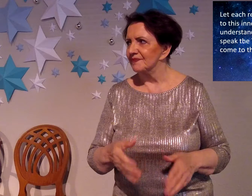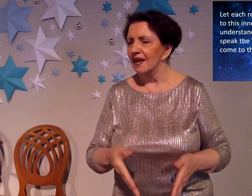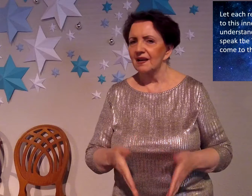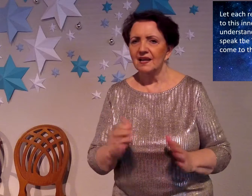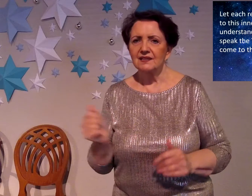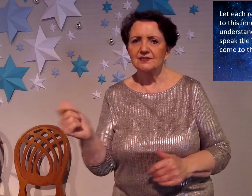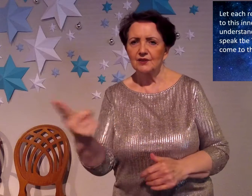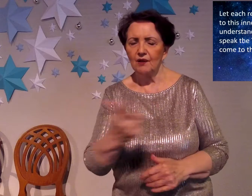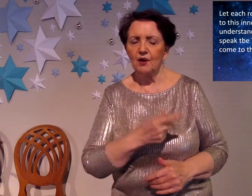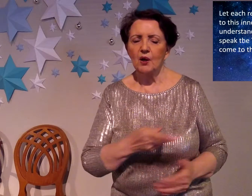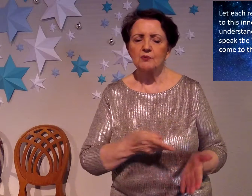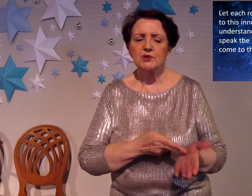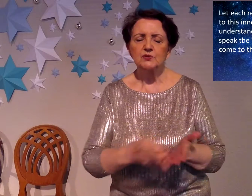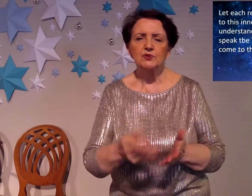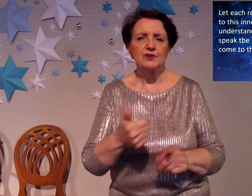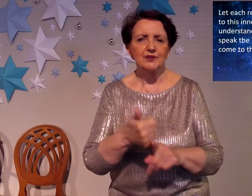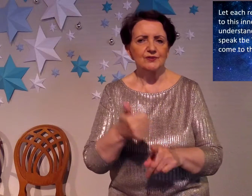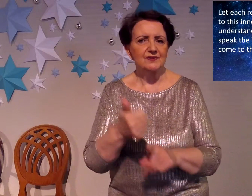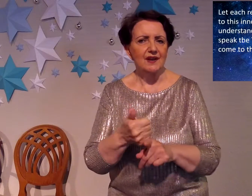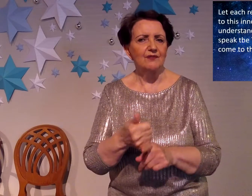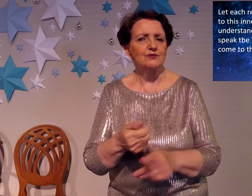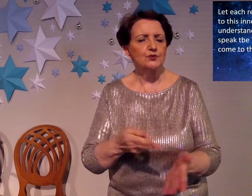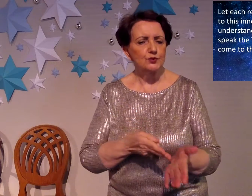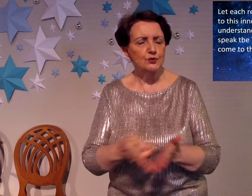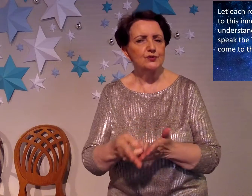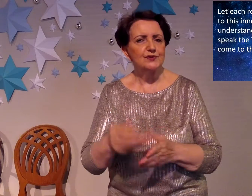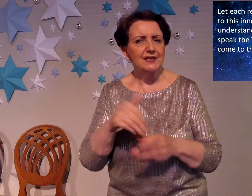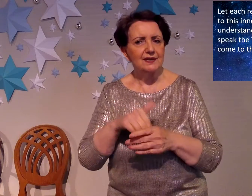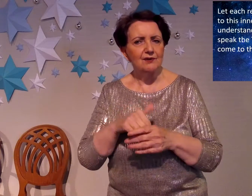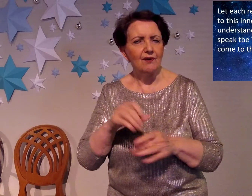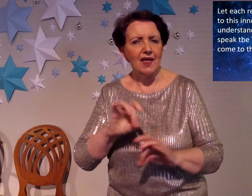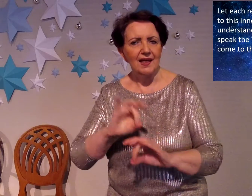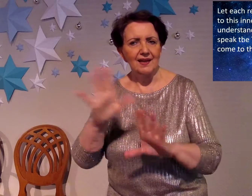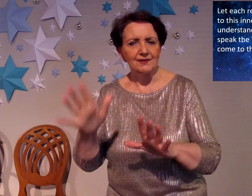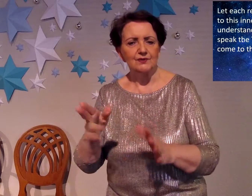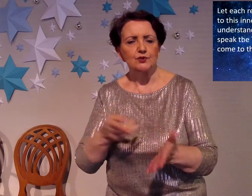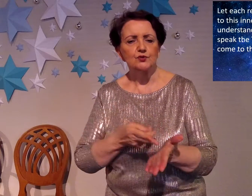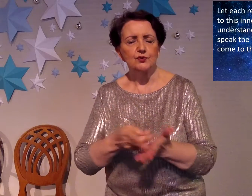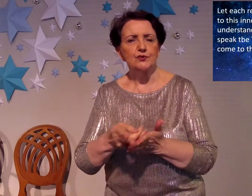to the self, true to this inner light, true to the truth as they